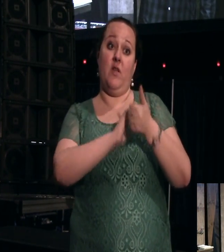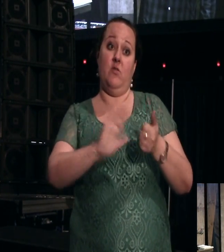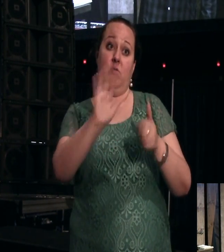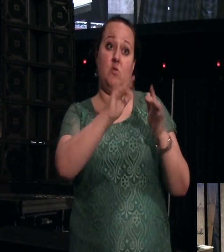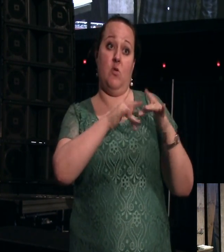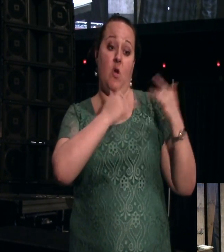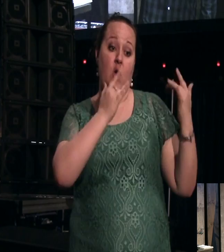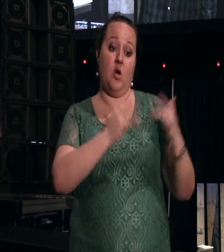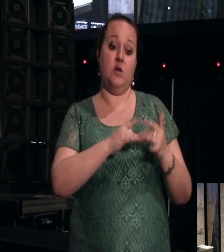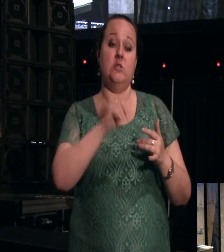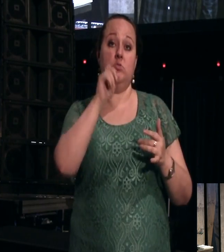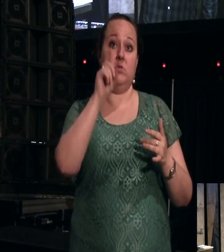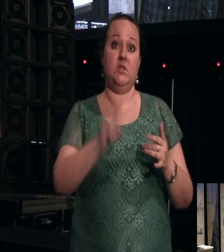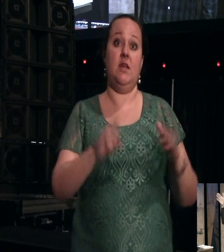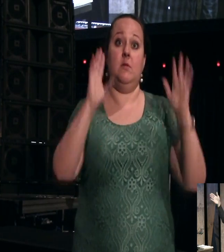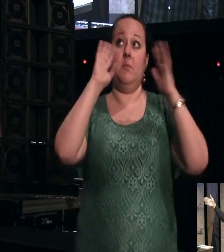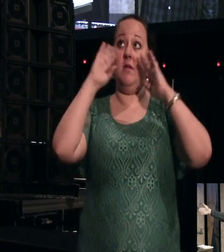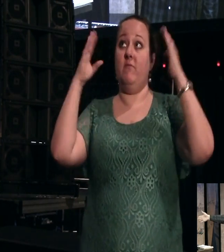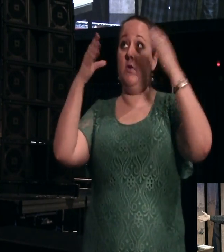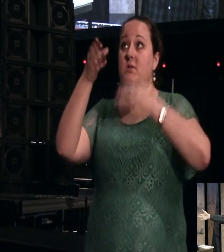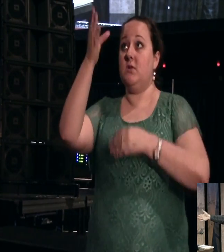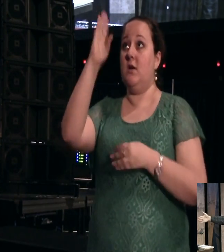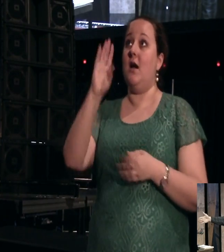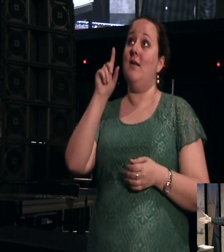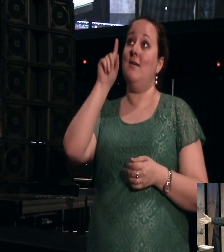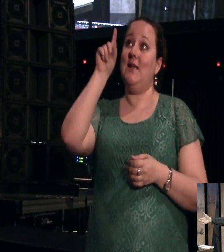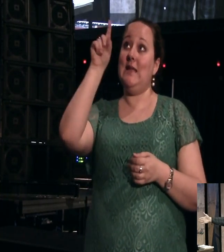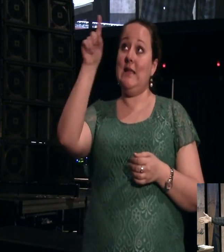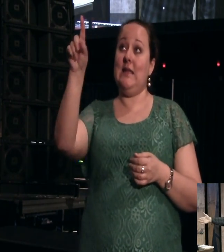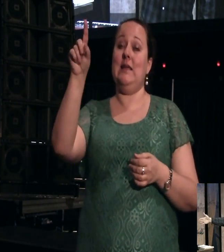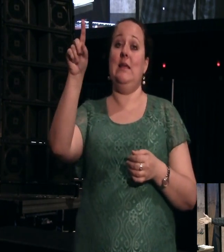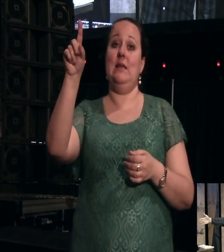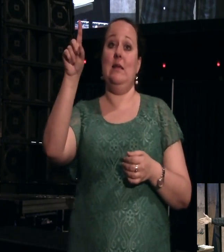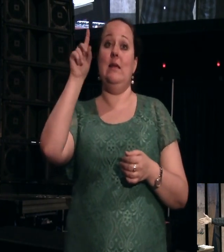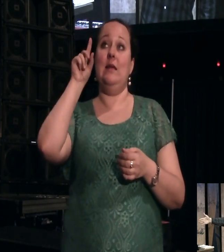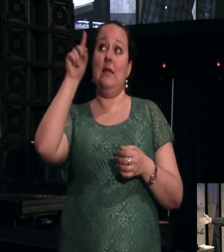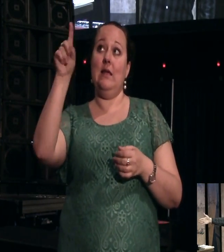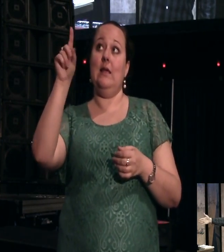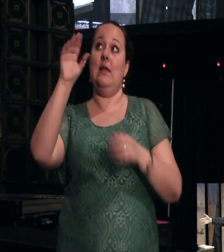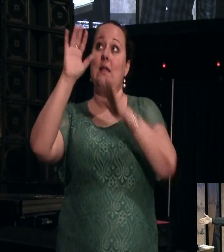you follow your heart, you better spend a lot of time looking at the sidelines.